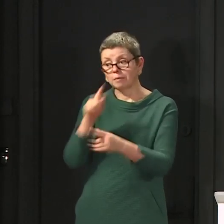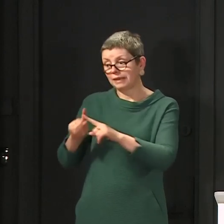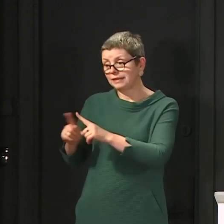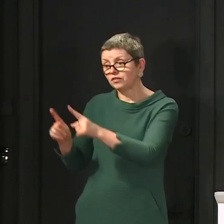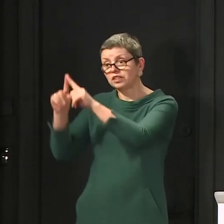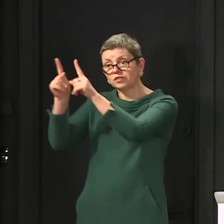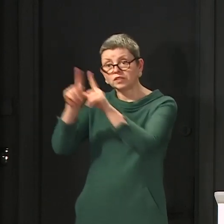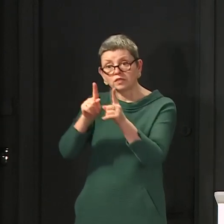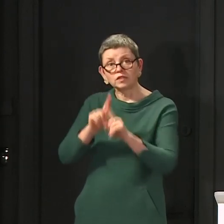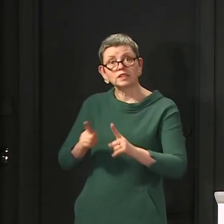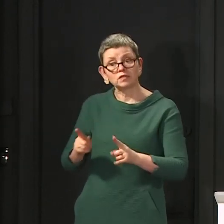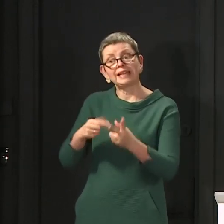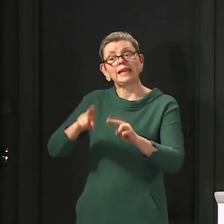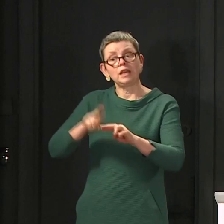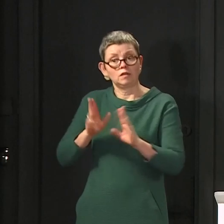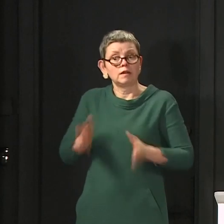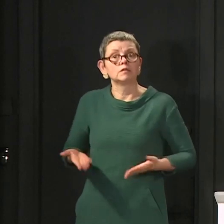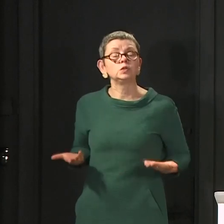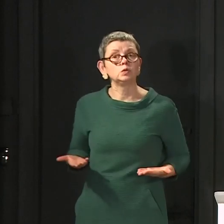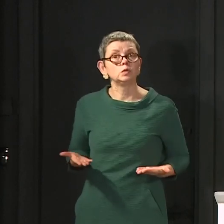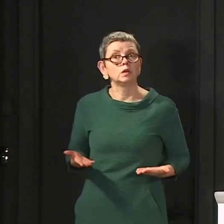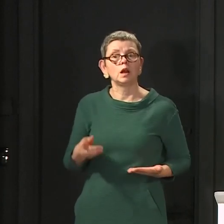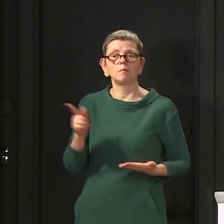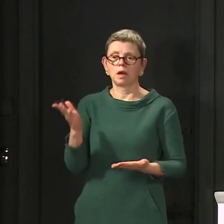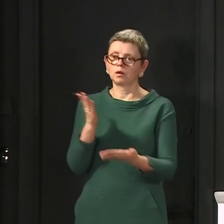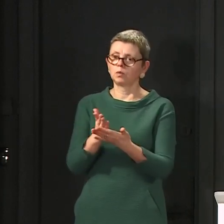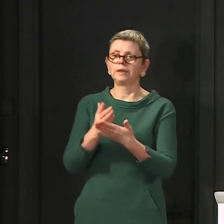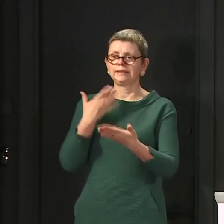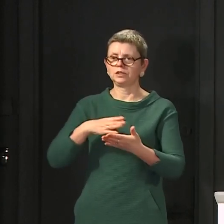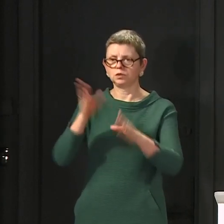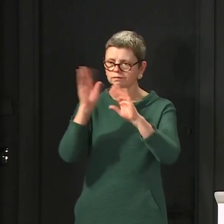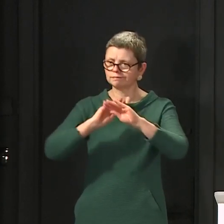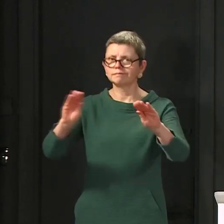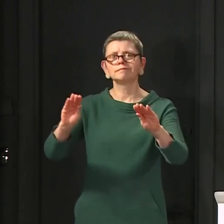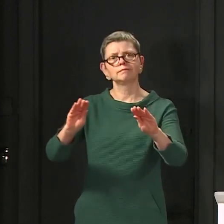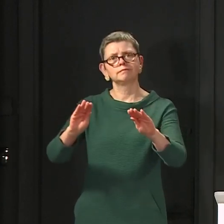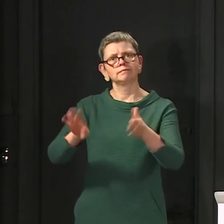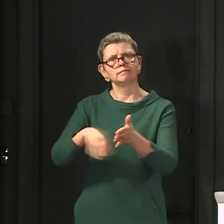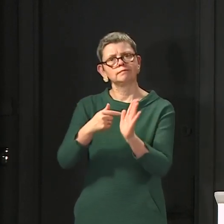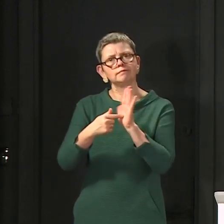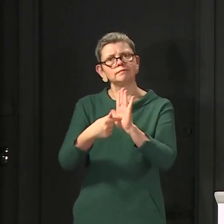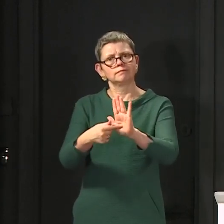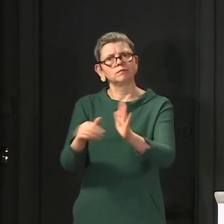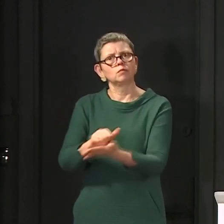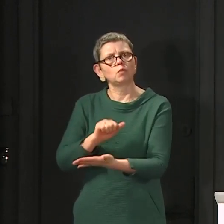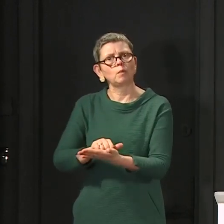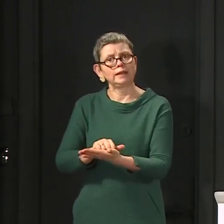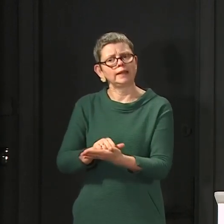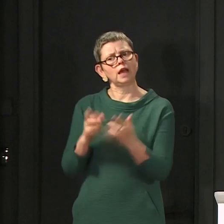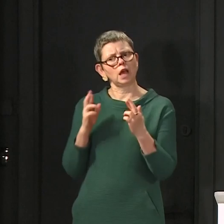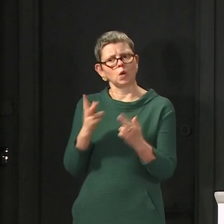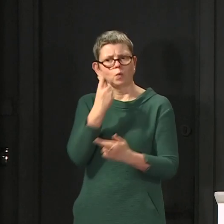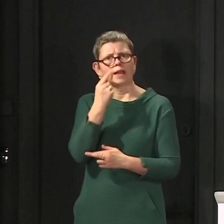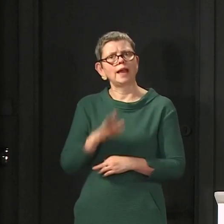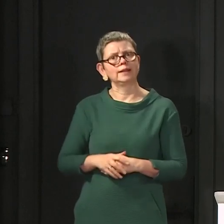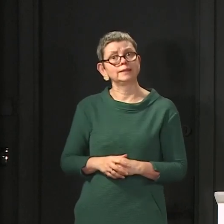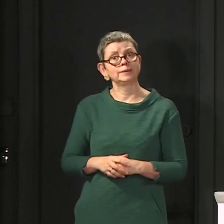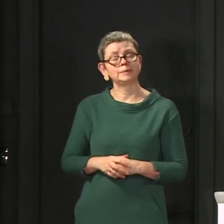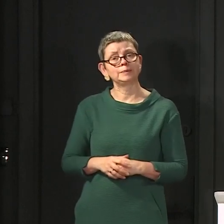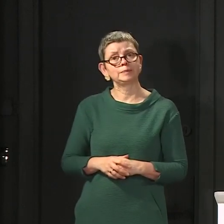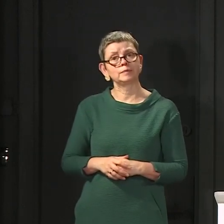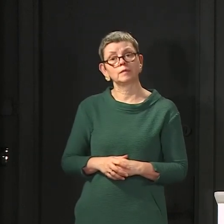differences are essential, and we all communicate that message properly. And I hope very much that we can do that. And I think for